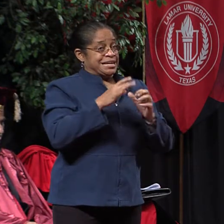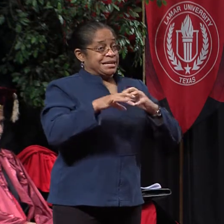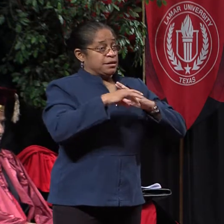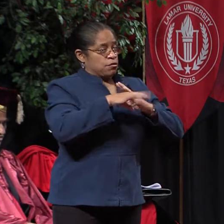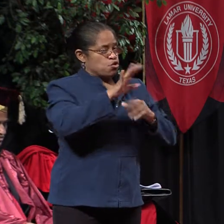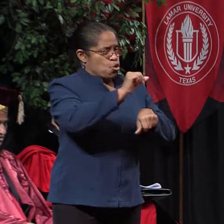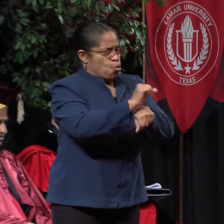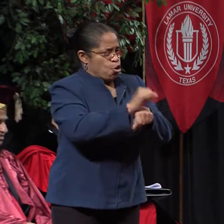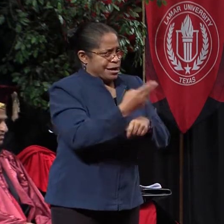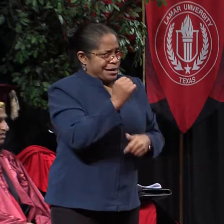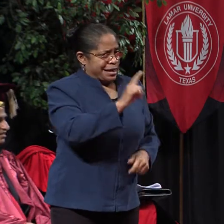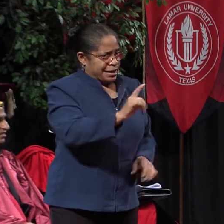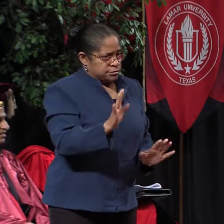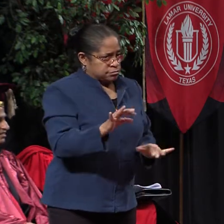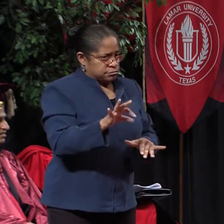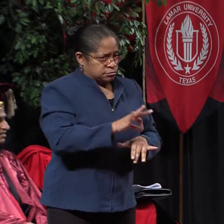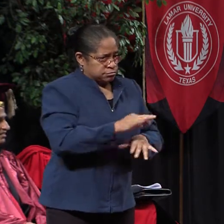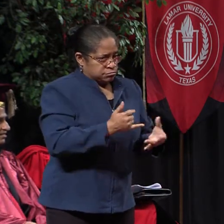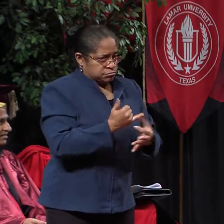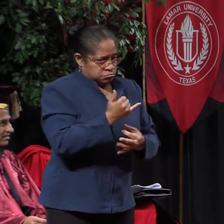finger of your working hand.